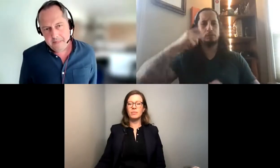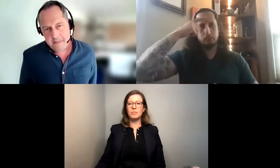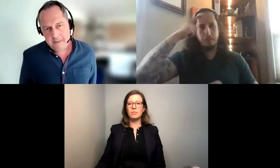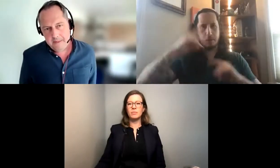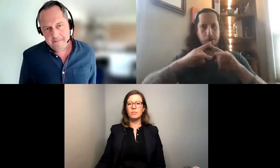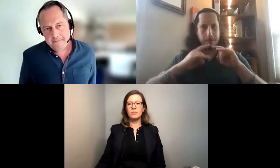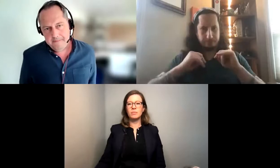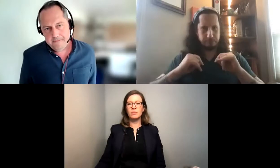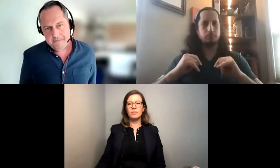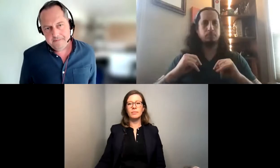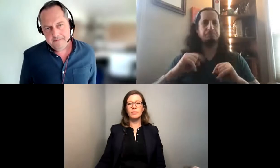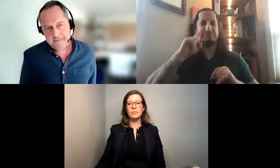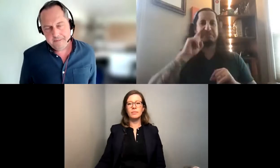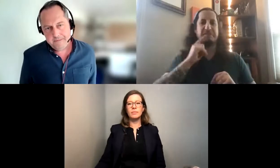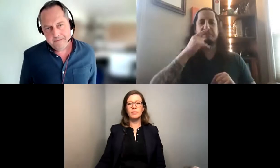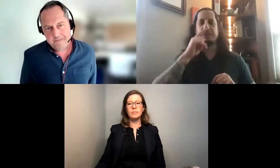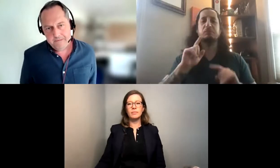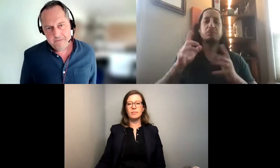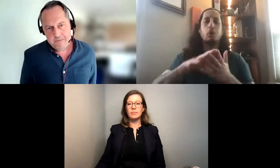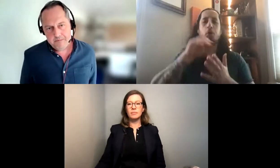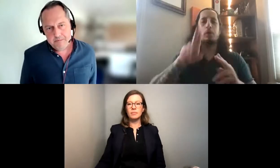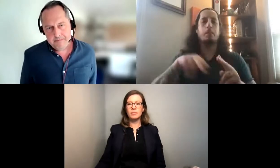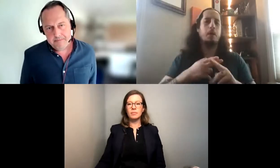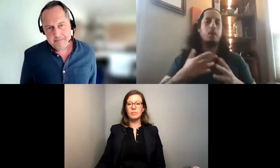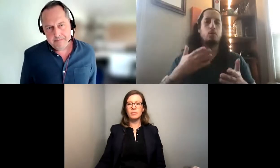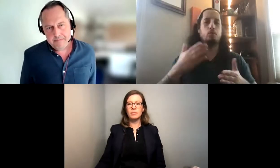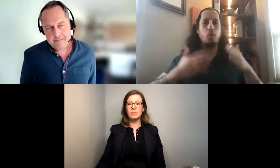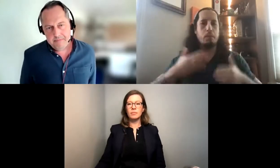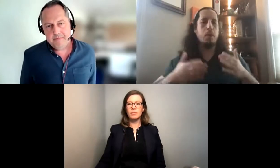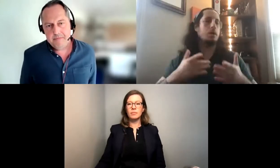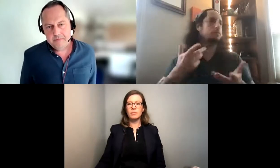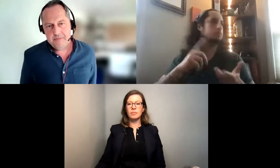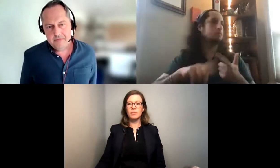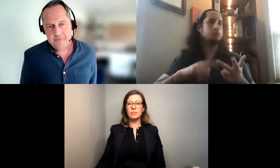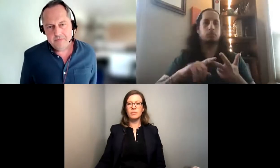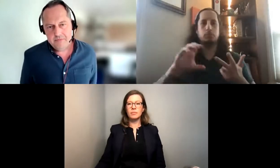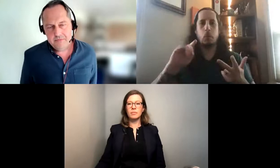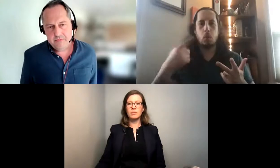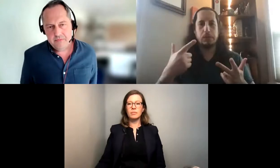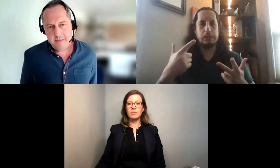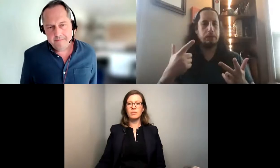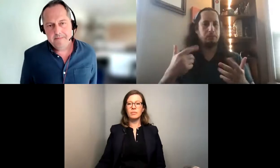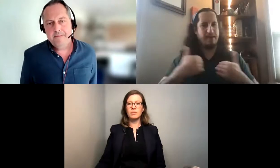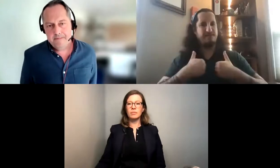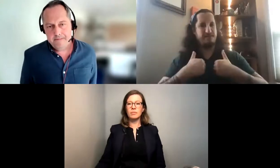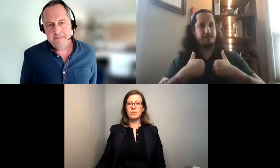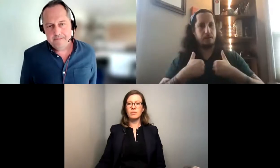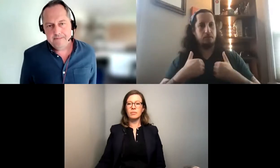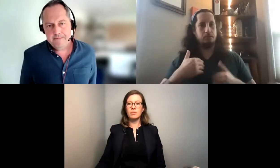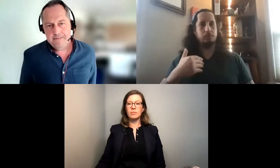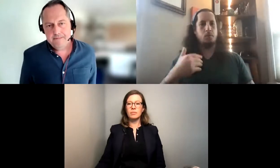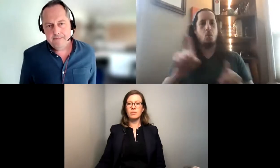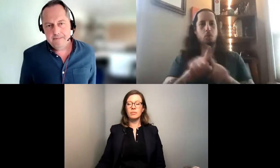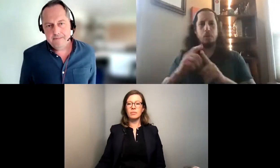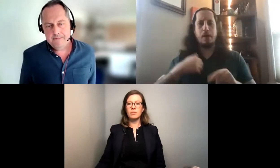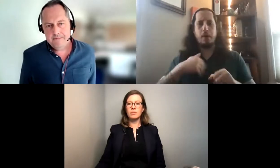Yeah, I know NTID has a summer program, a summer camp for deaf kids to learn about robotics, coding.